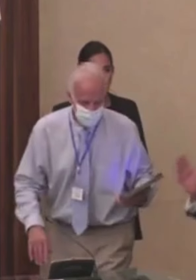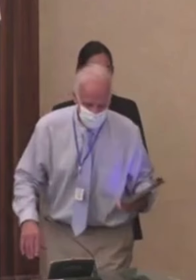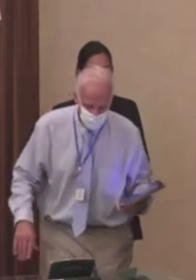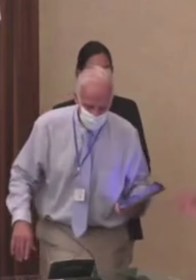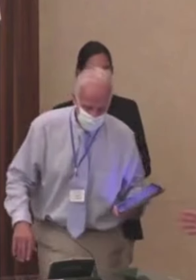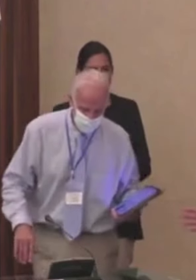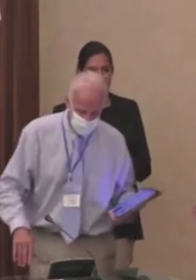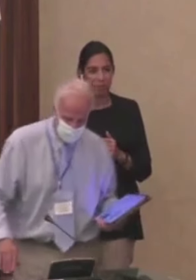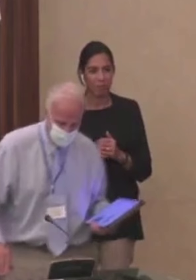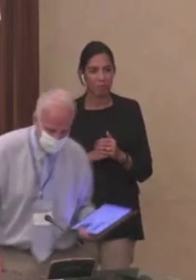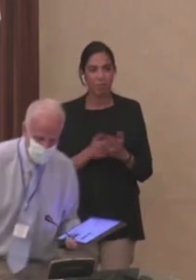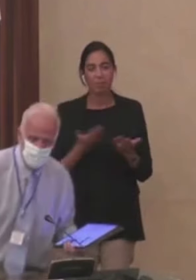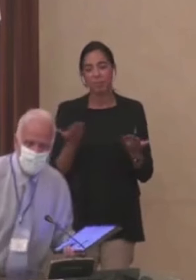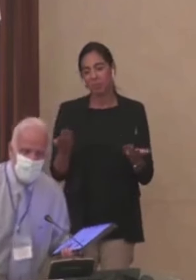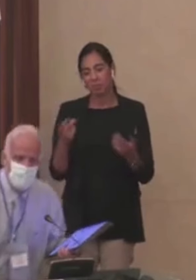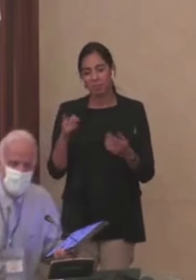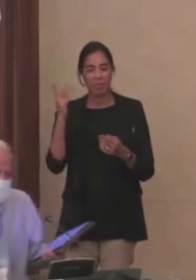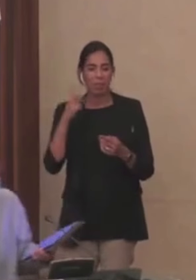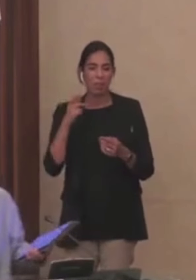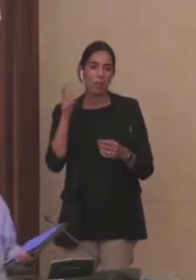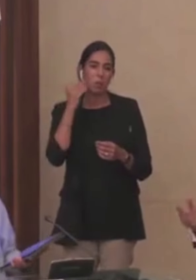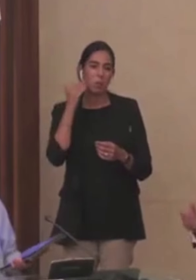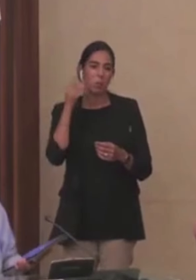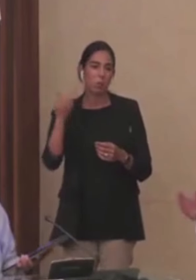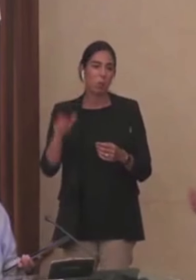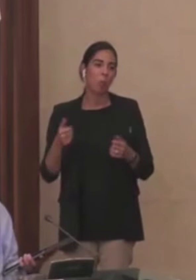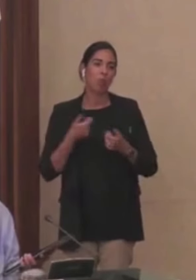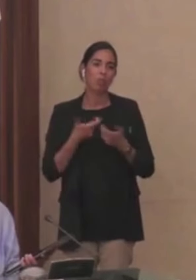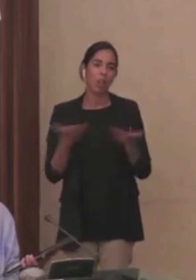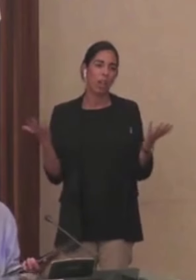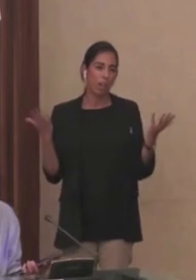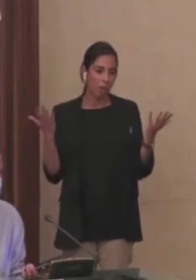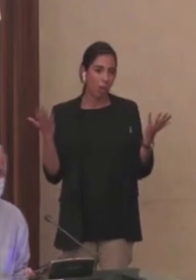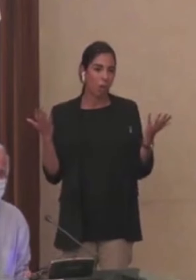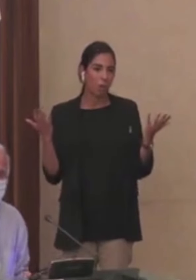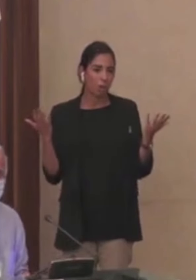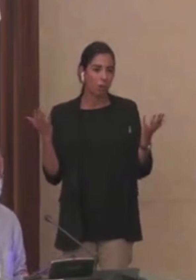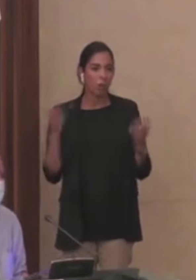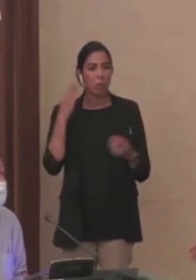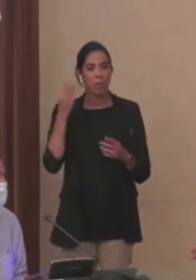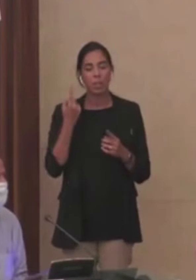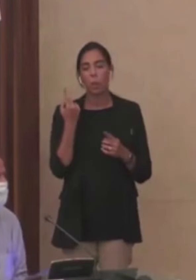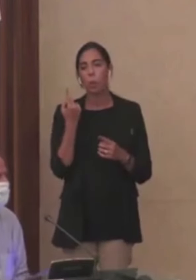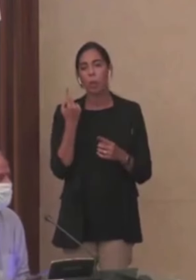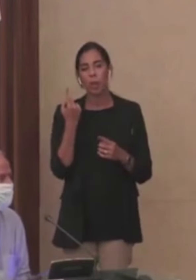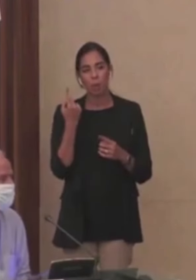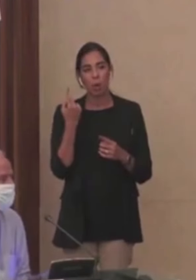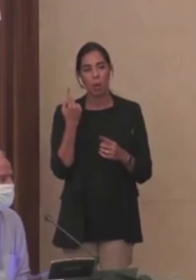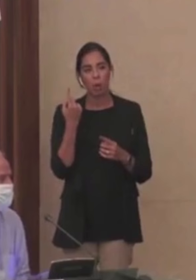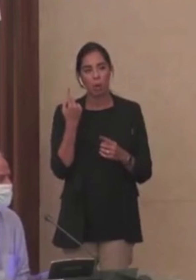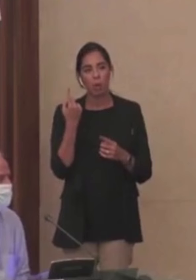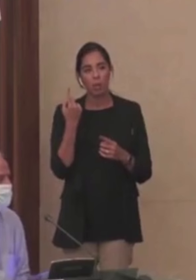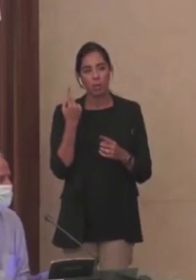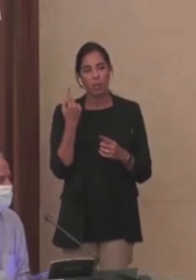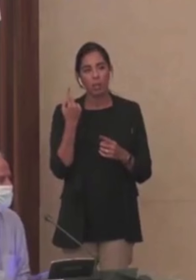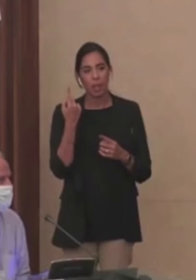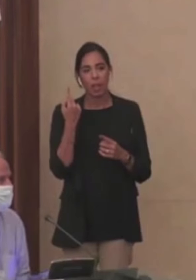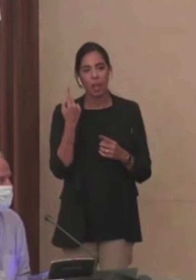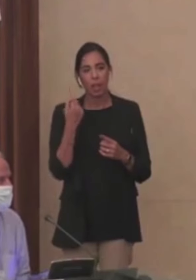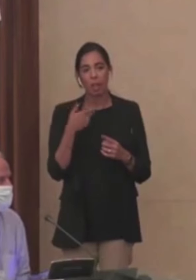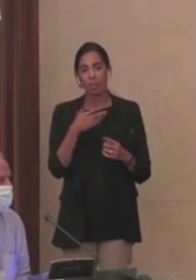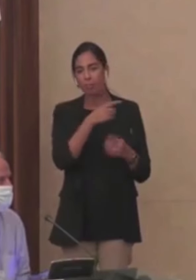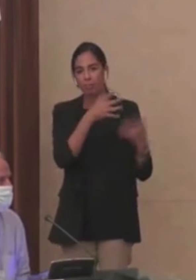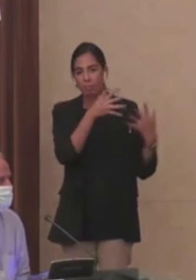sorry. George Farid is a very generous man. Just think that Once, during a